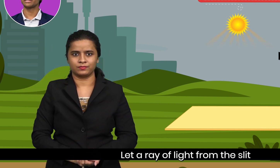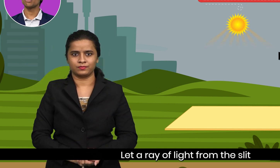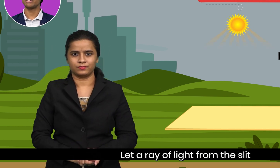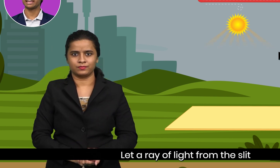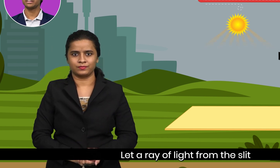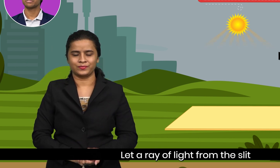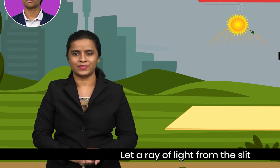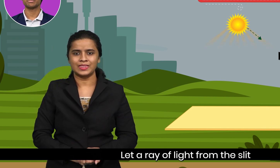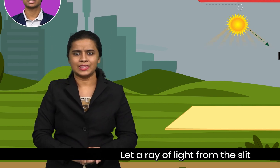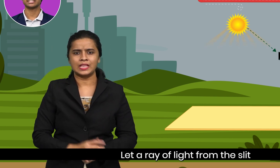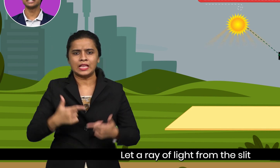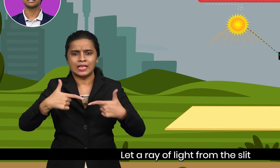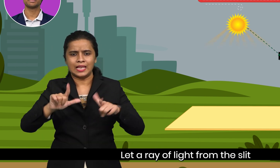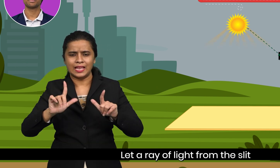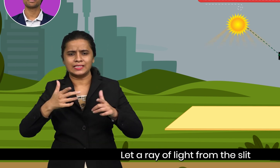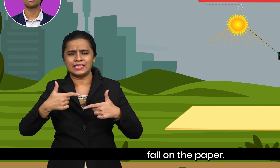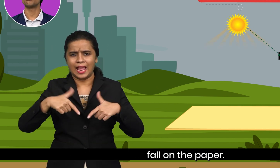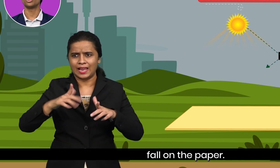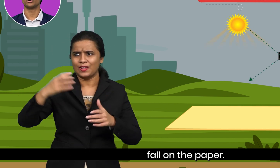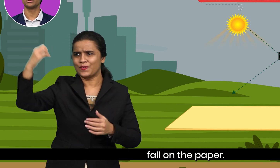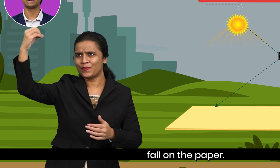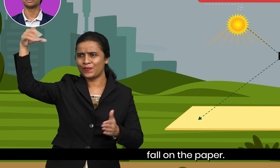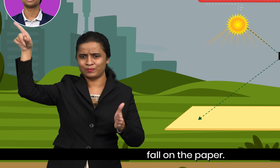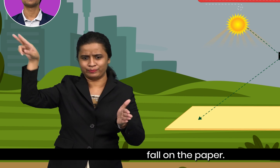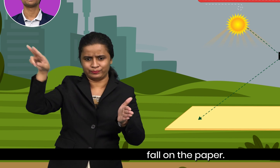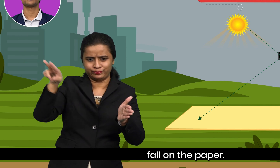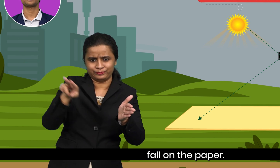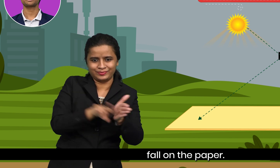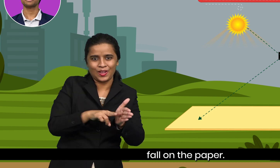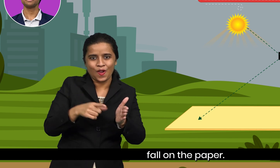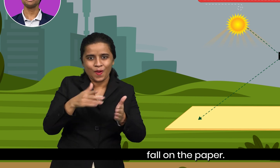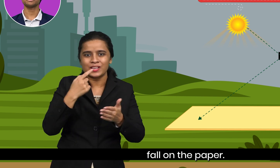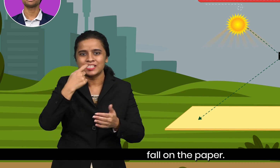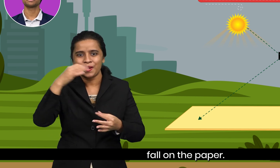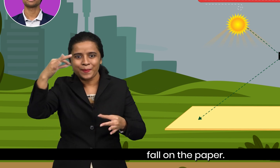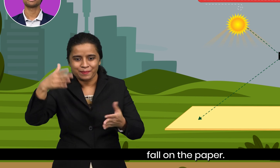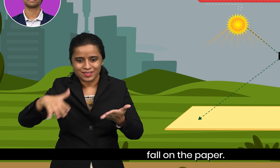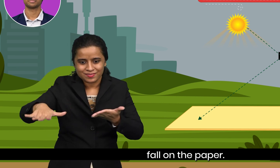Let a ray of light from the slit fall on the paper.